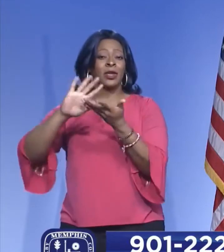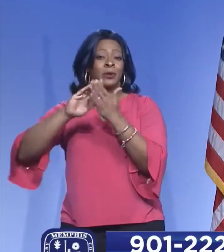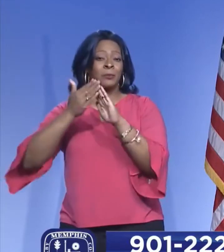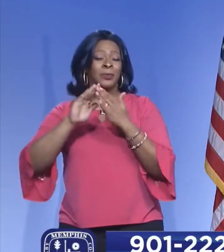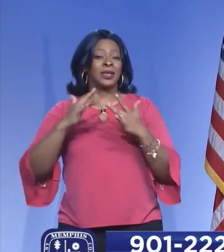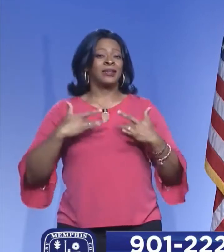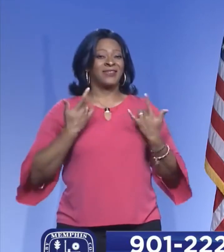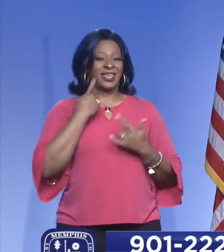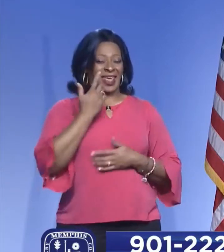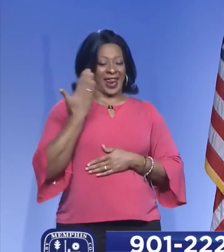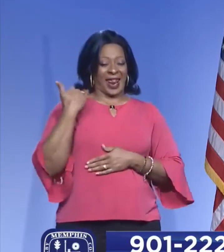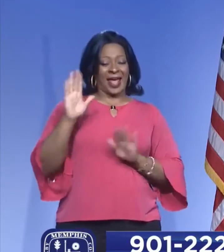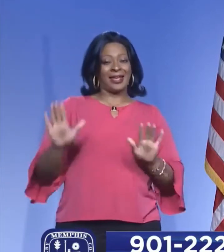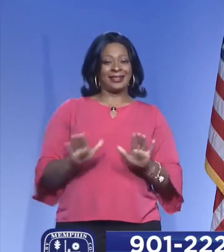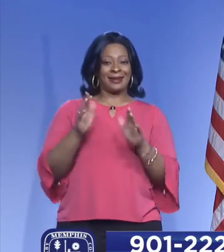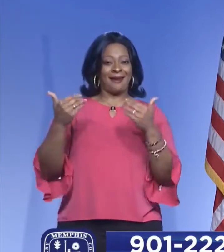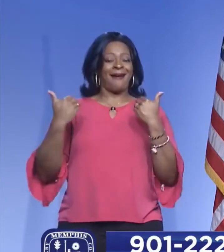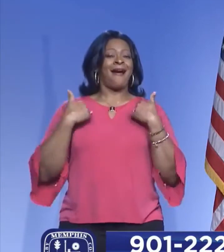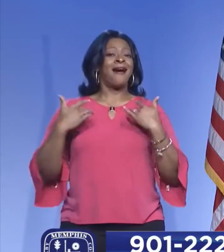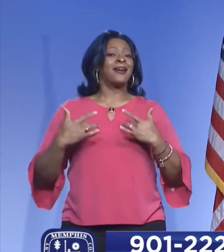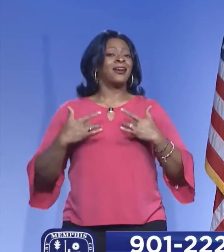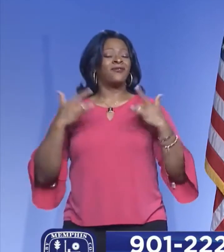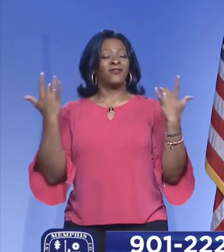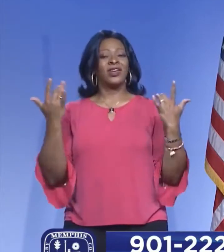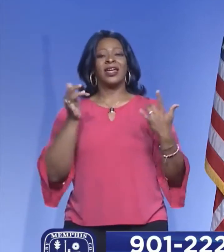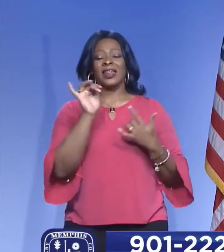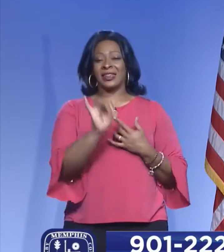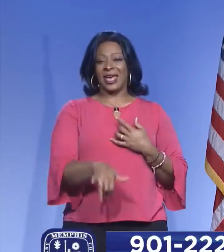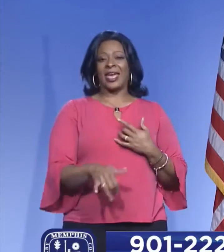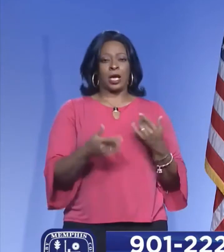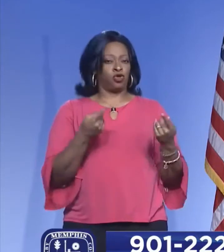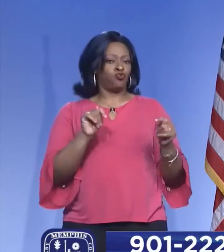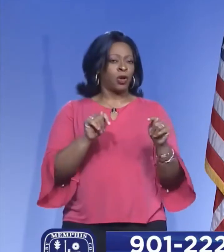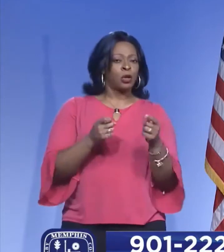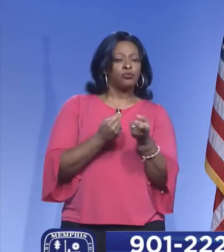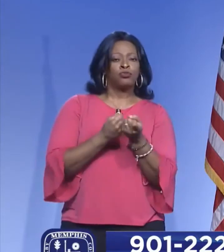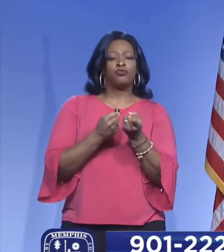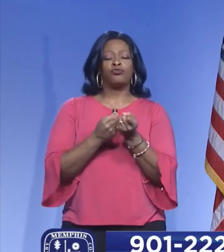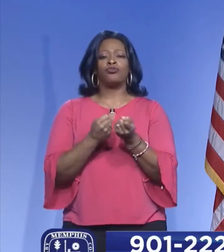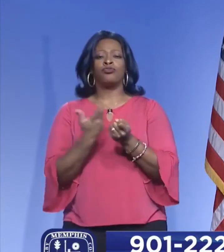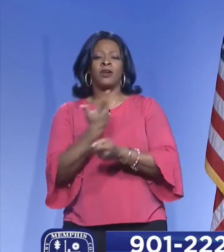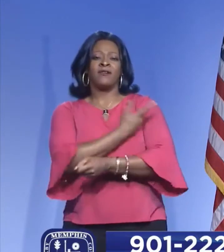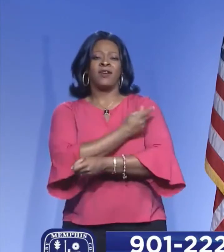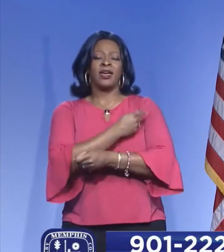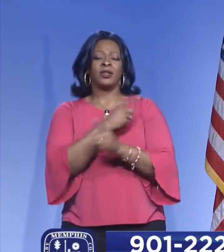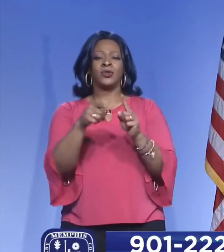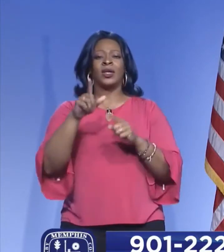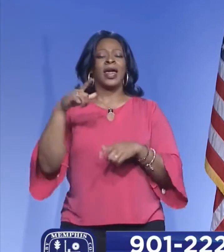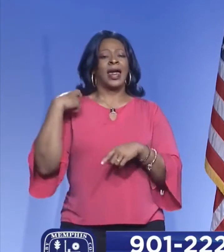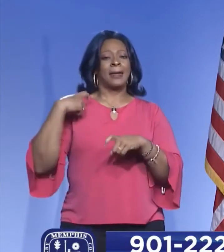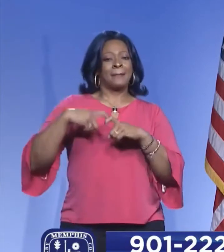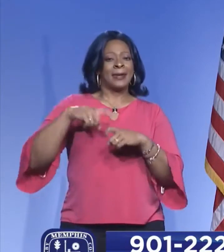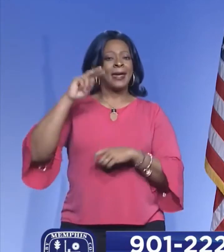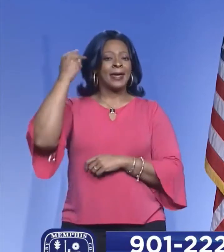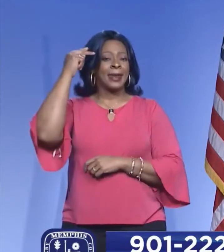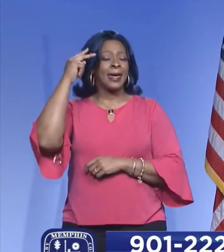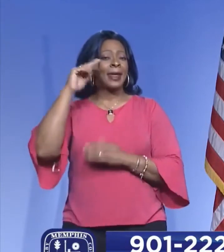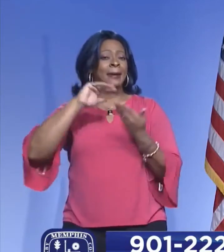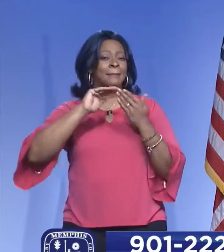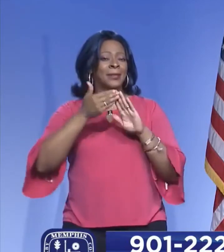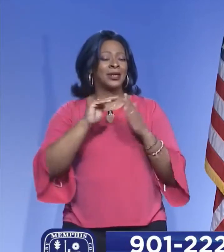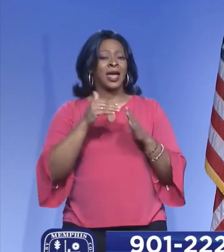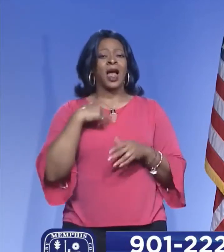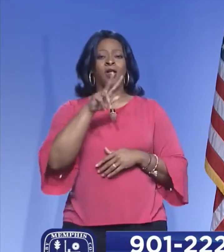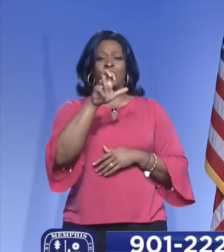one just this last Sunday that was trying to get vaccine to our Latinx population. And we had